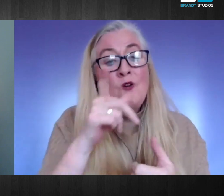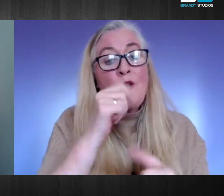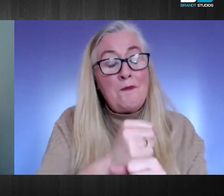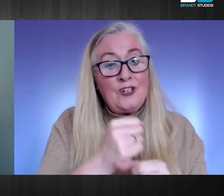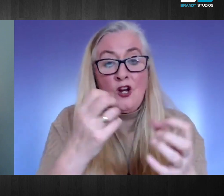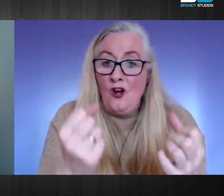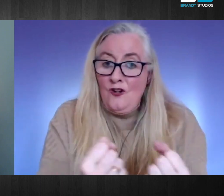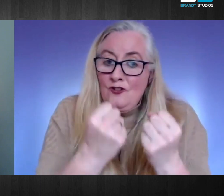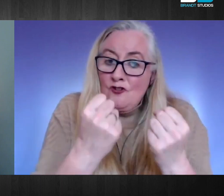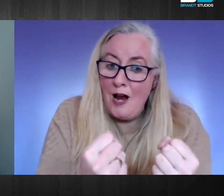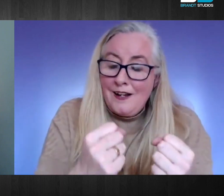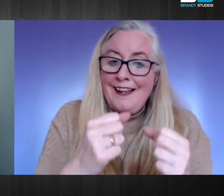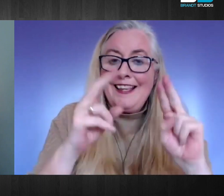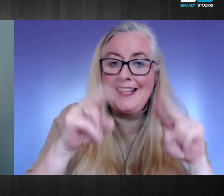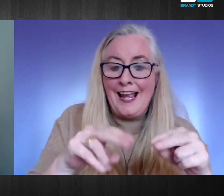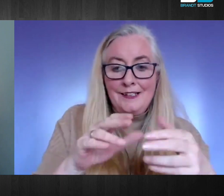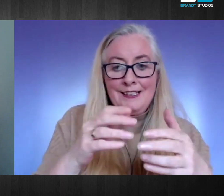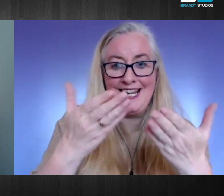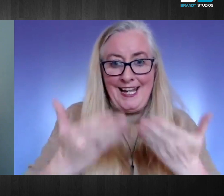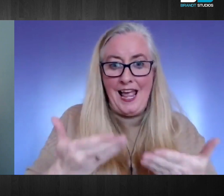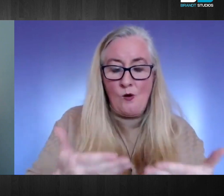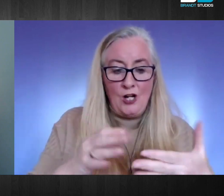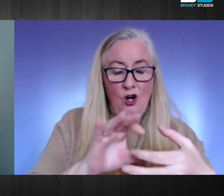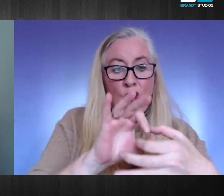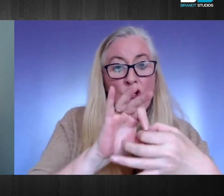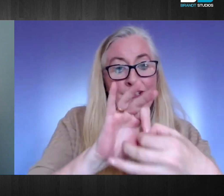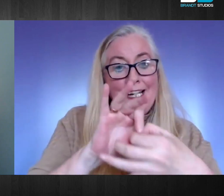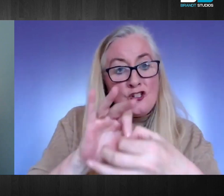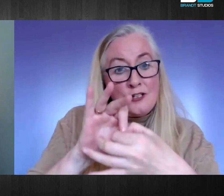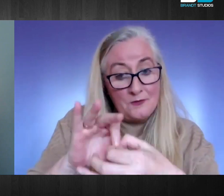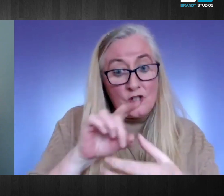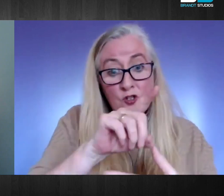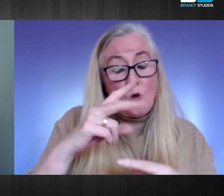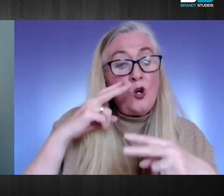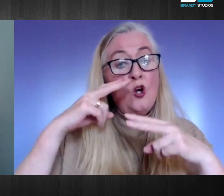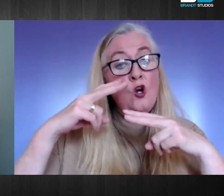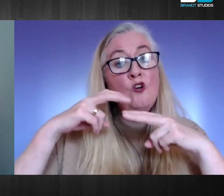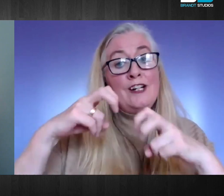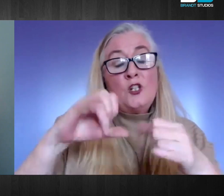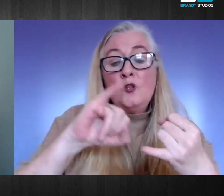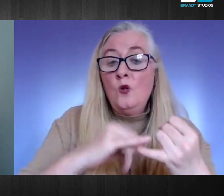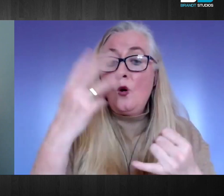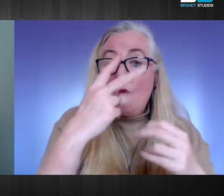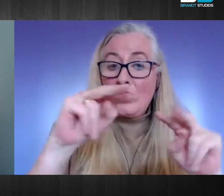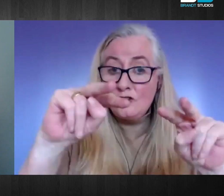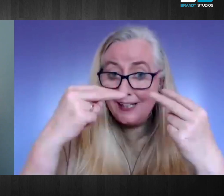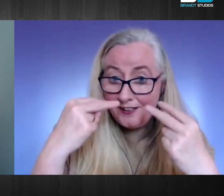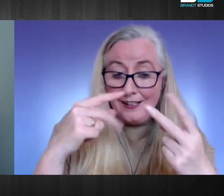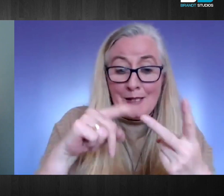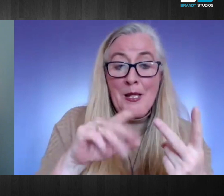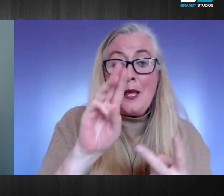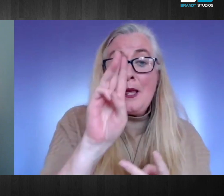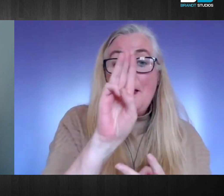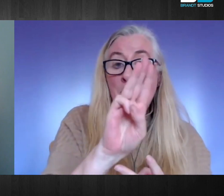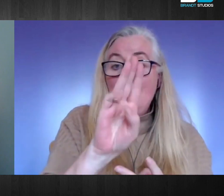build on existing relationships. So probably the message to the researchers who are tuning in and the PPI contributors and member of the